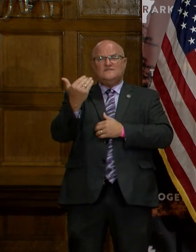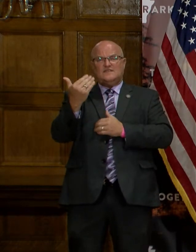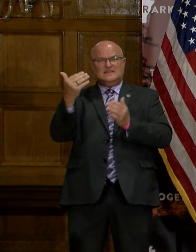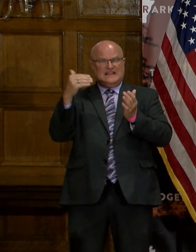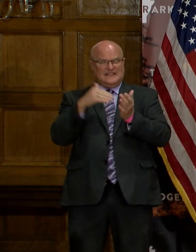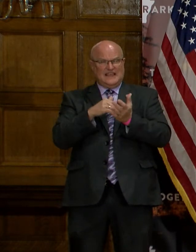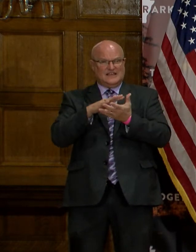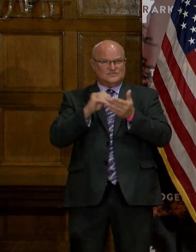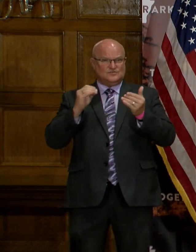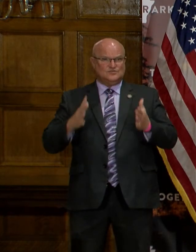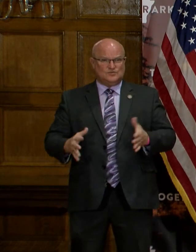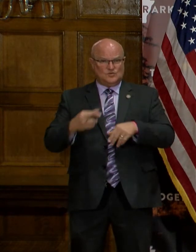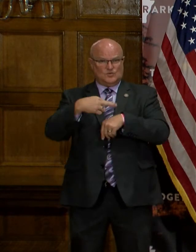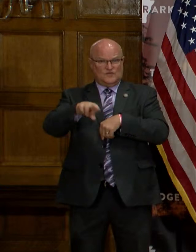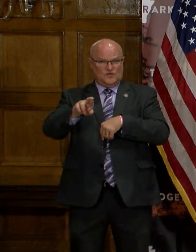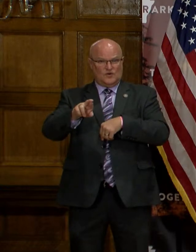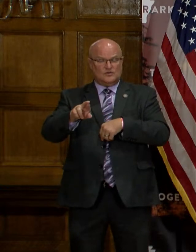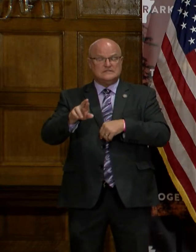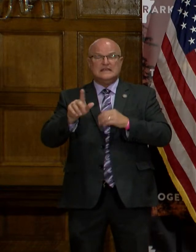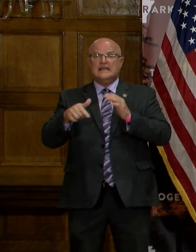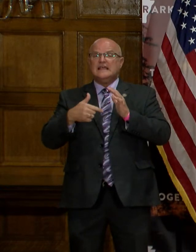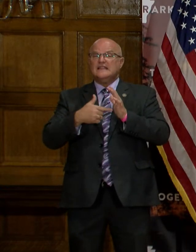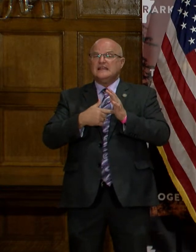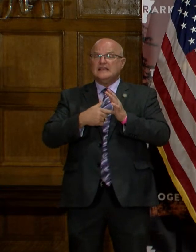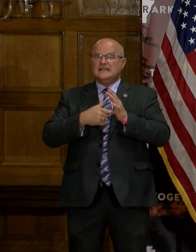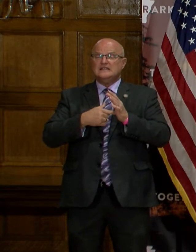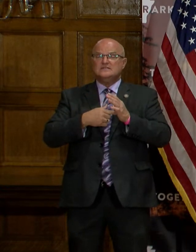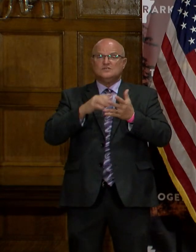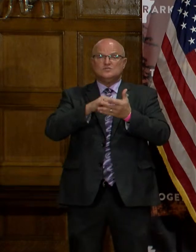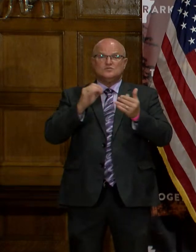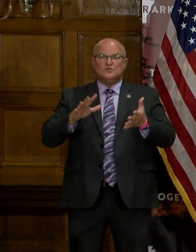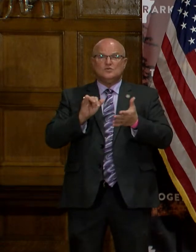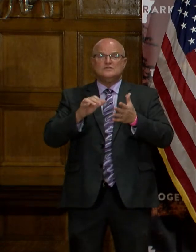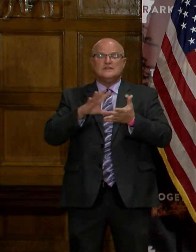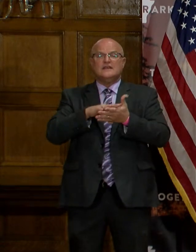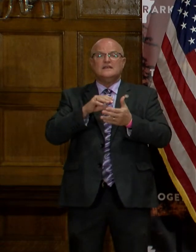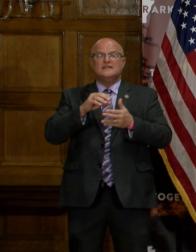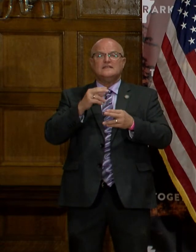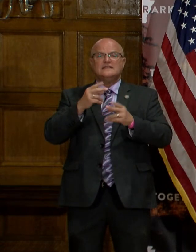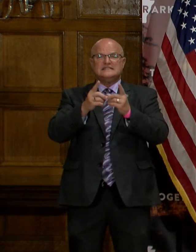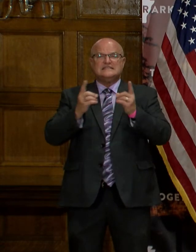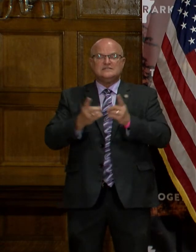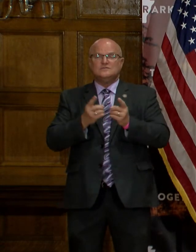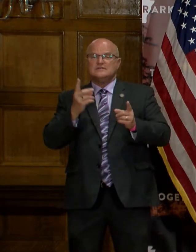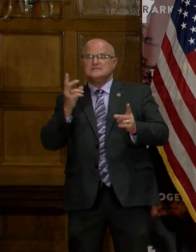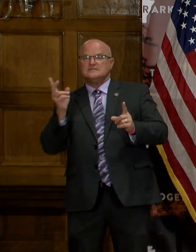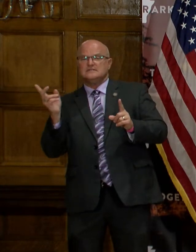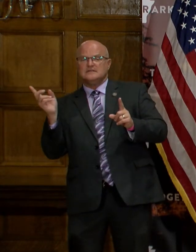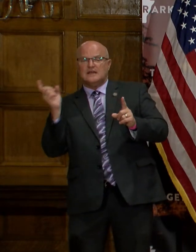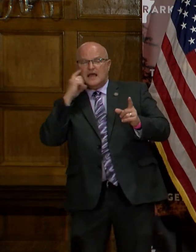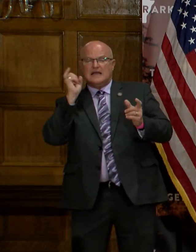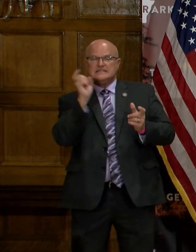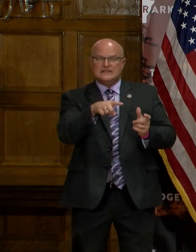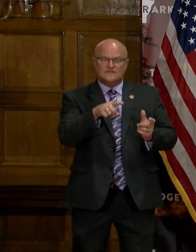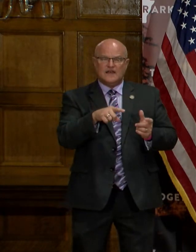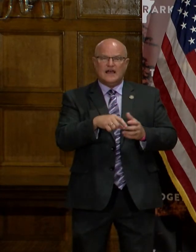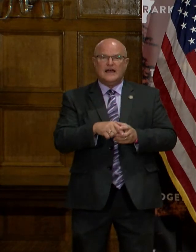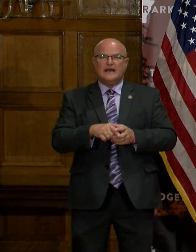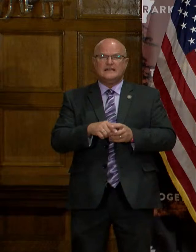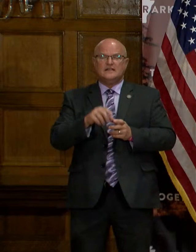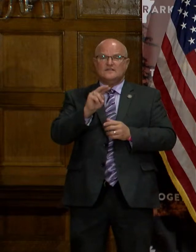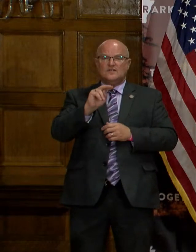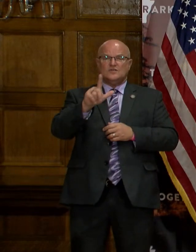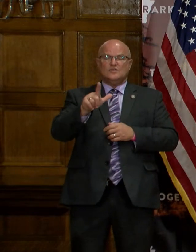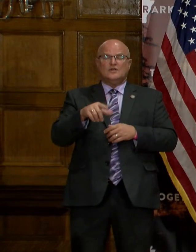student referrals. These are students that the districts have identified as not being engaged in a proper level in their online